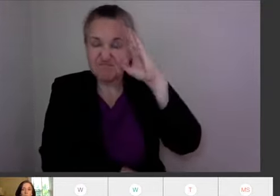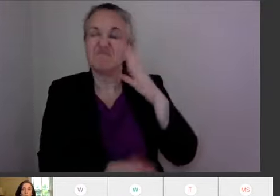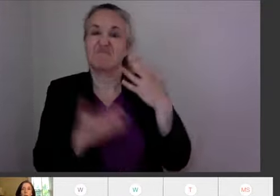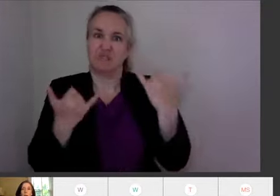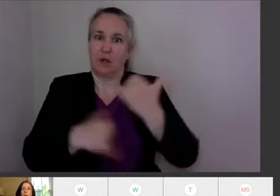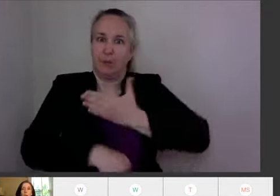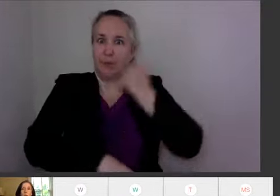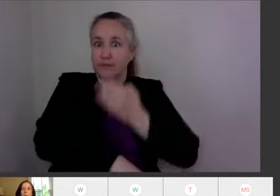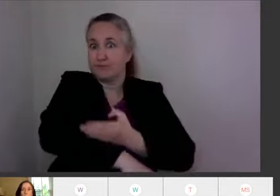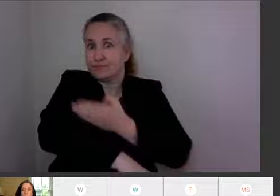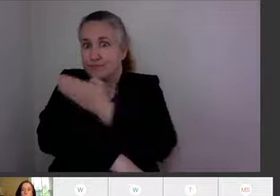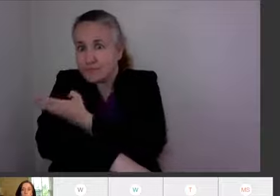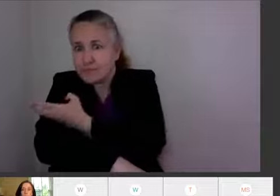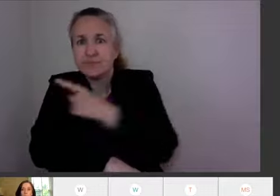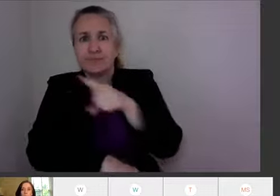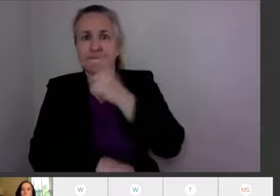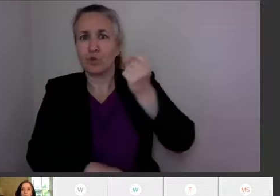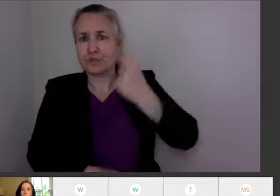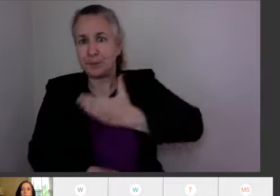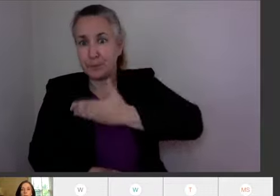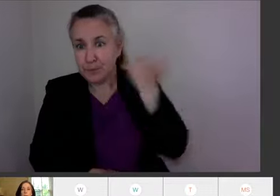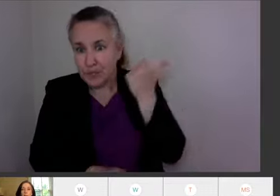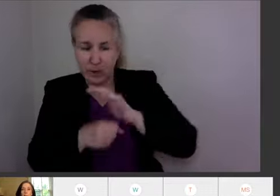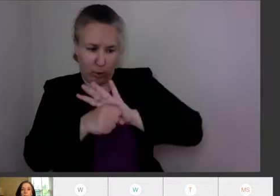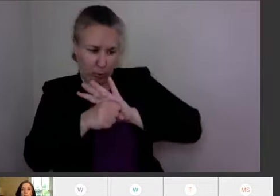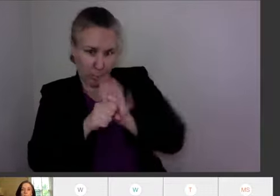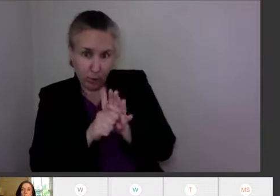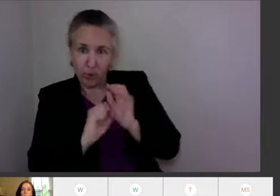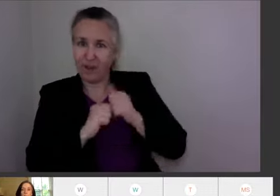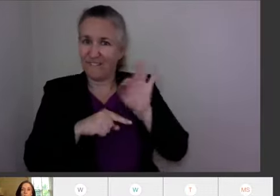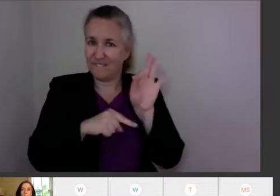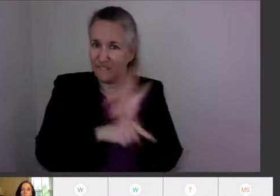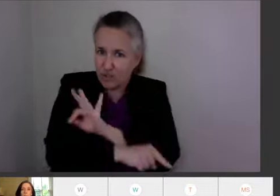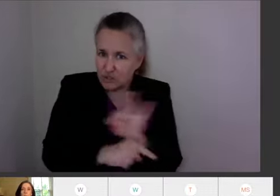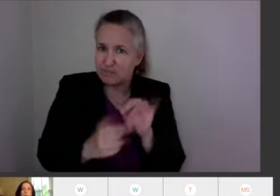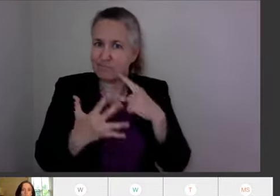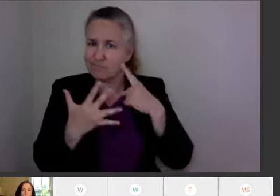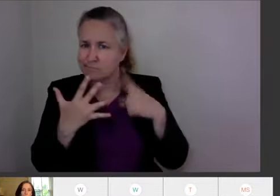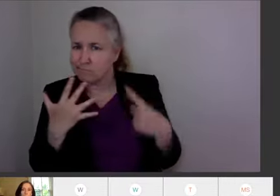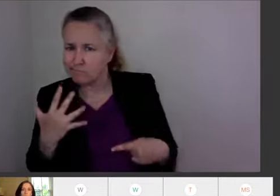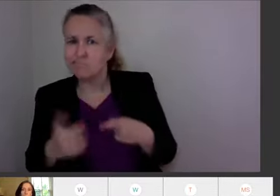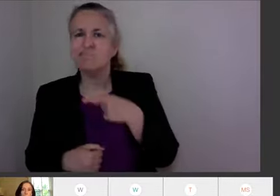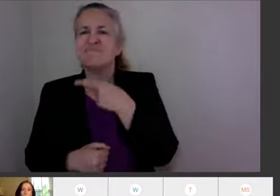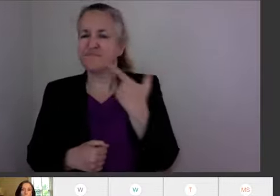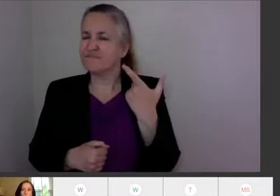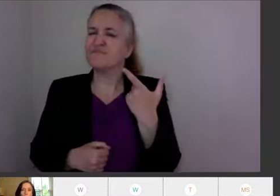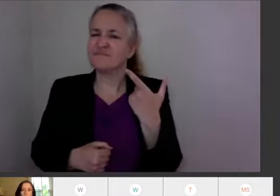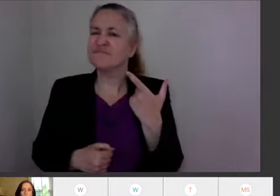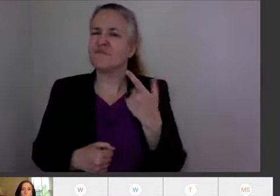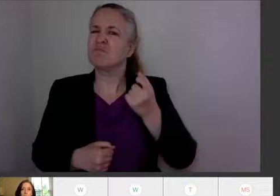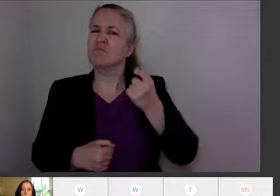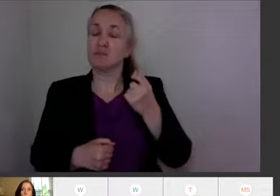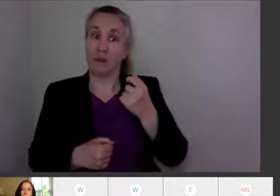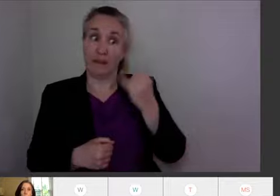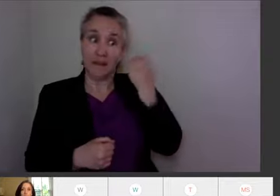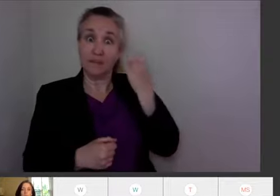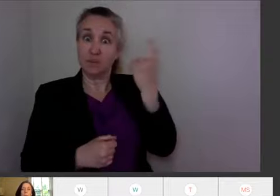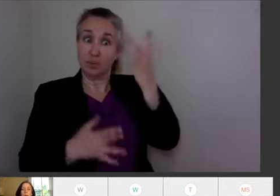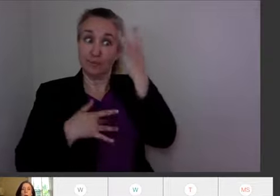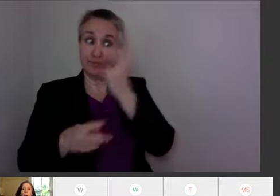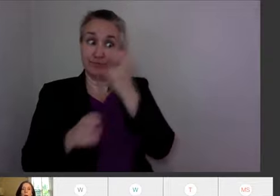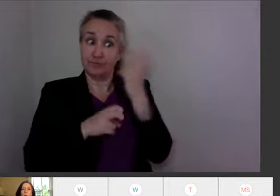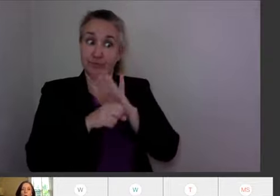ago. They understand this virus. They have a much greater sense of how to treat this